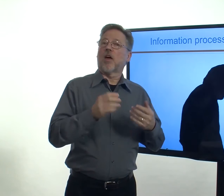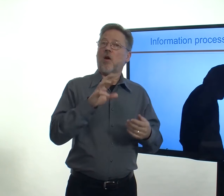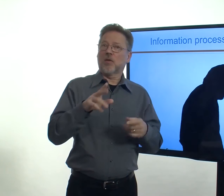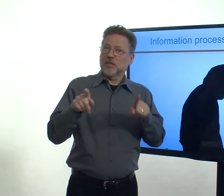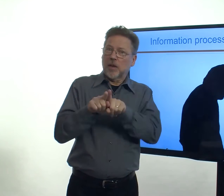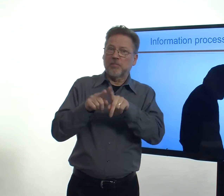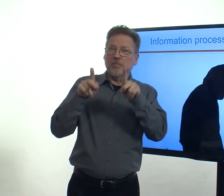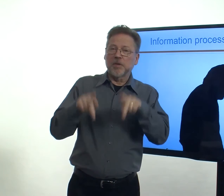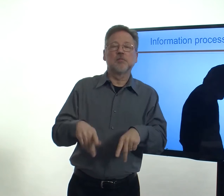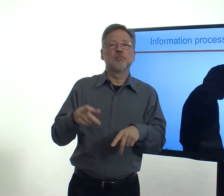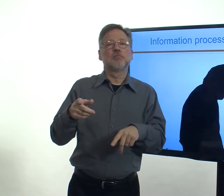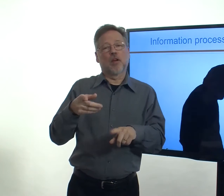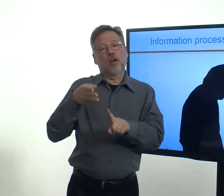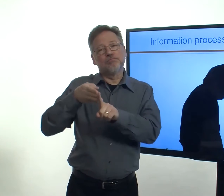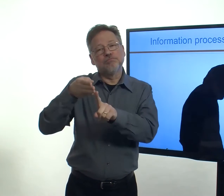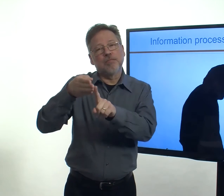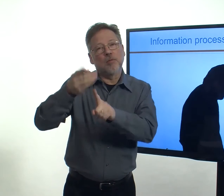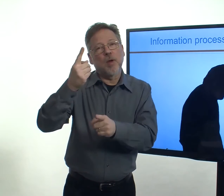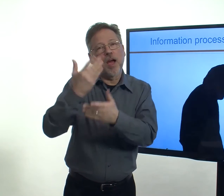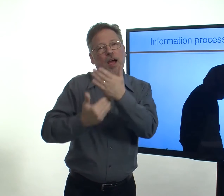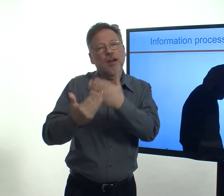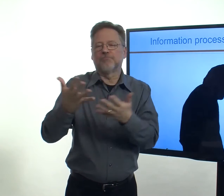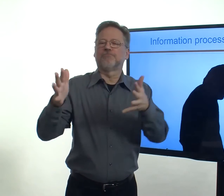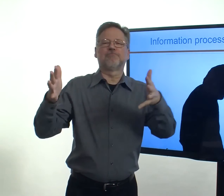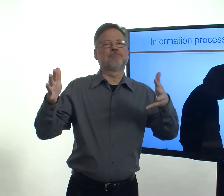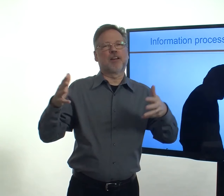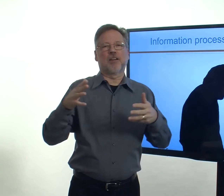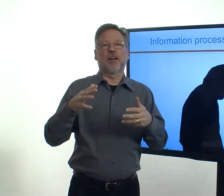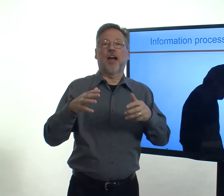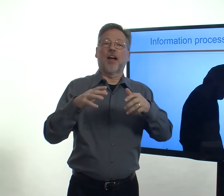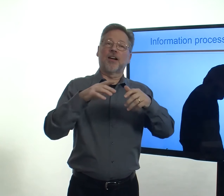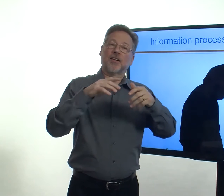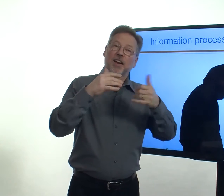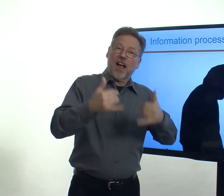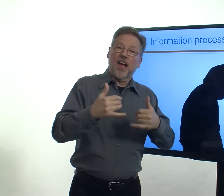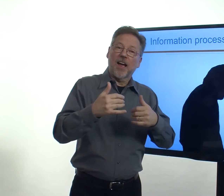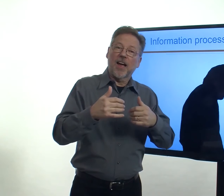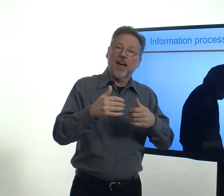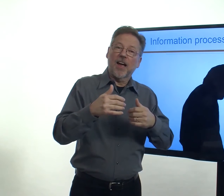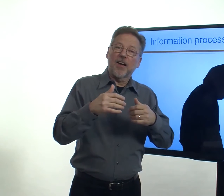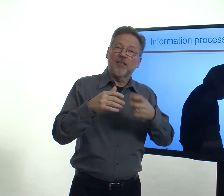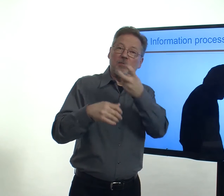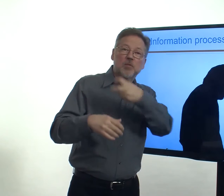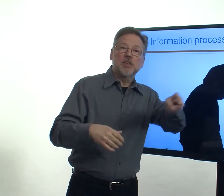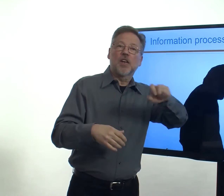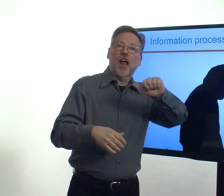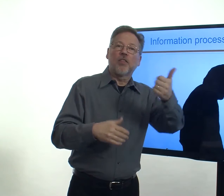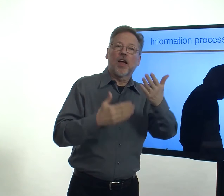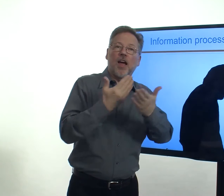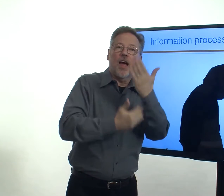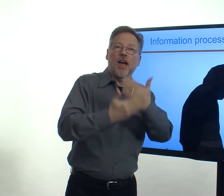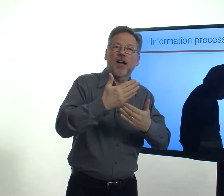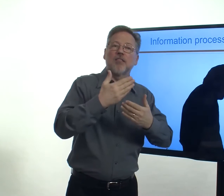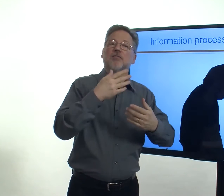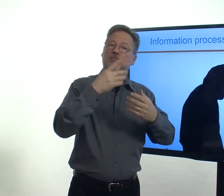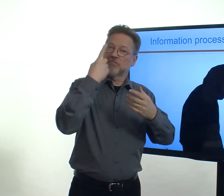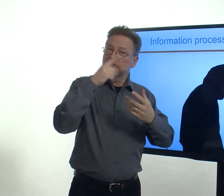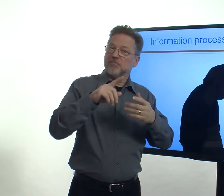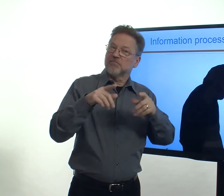Or if a right-handed person has to use their non-dominant hand to produce the same type of sentence,